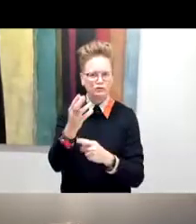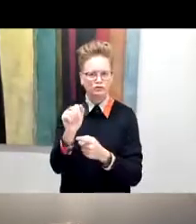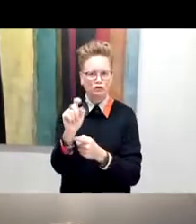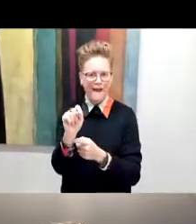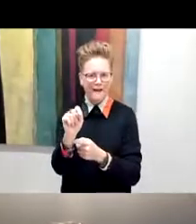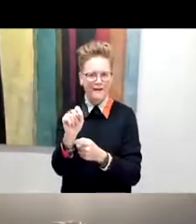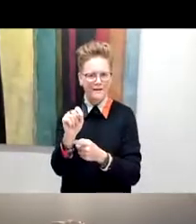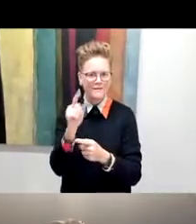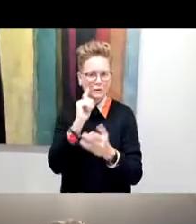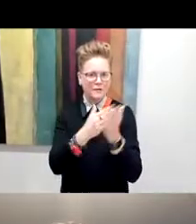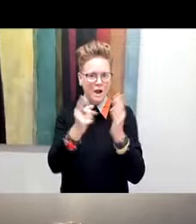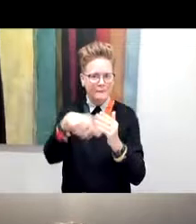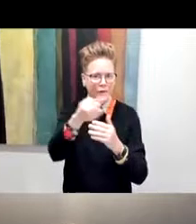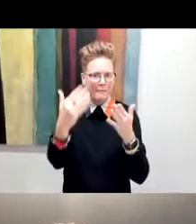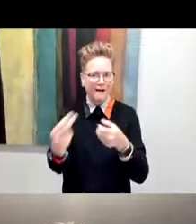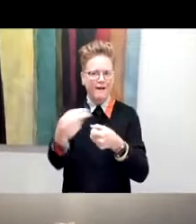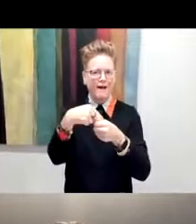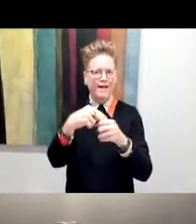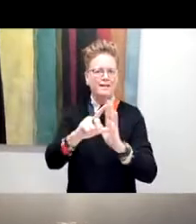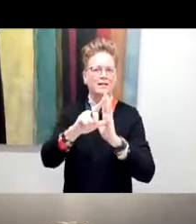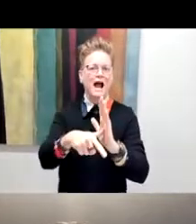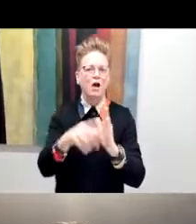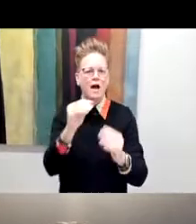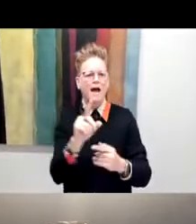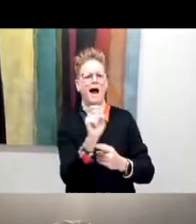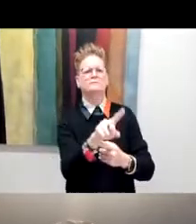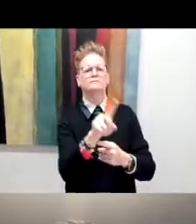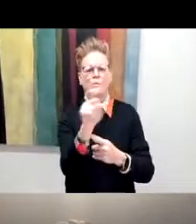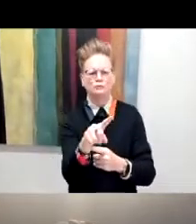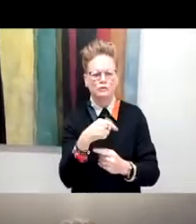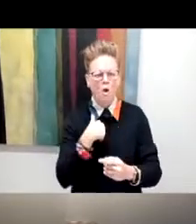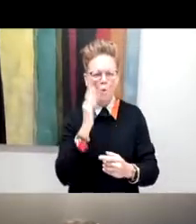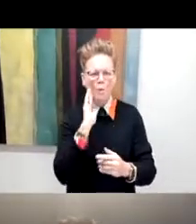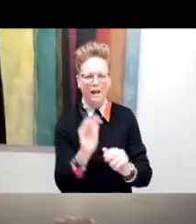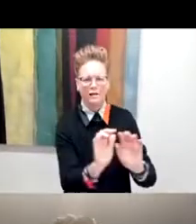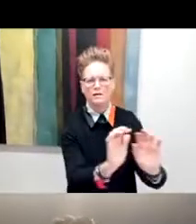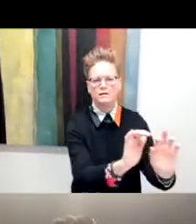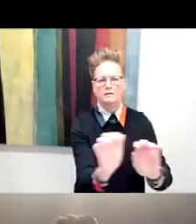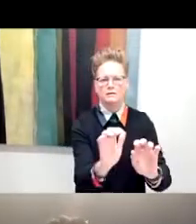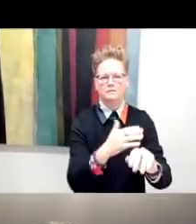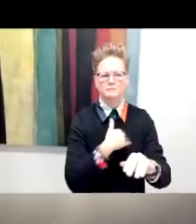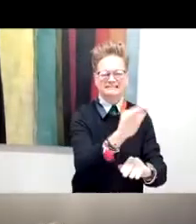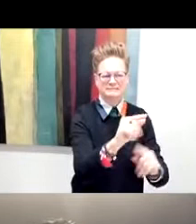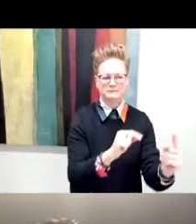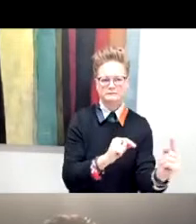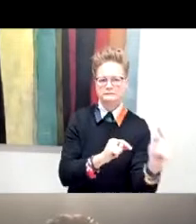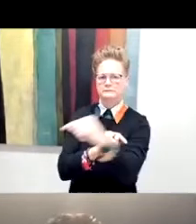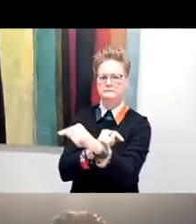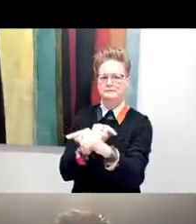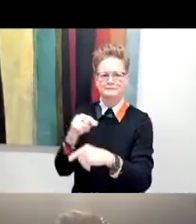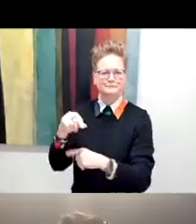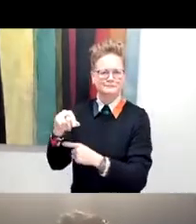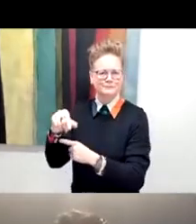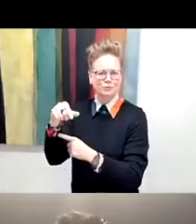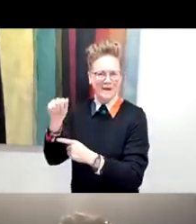And we will be monitoring the chat for maybe somebody who joins later and tries to ask a question,